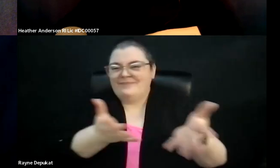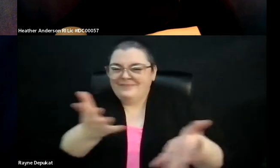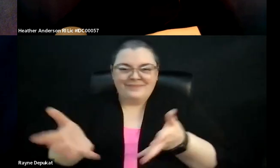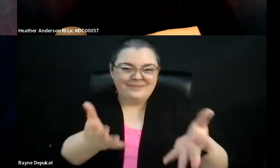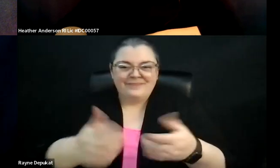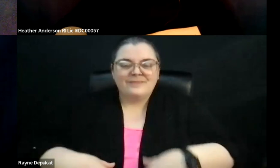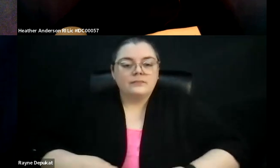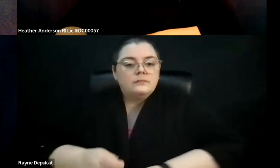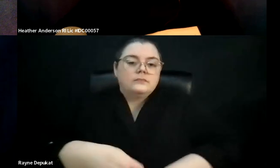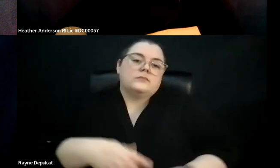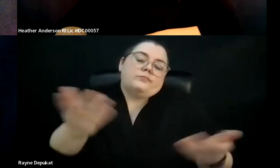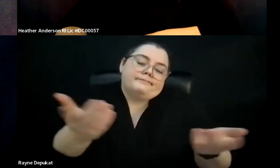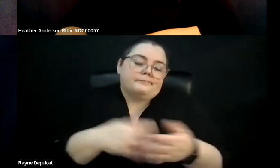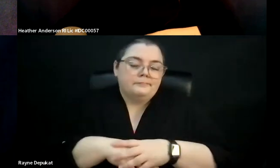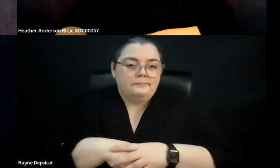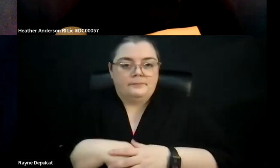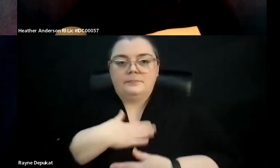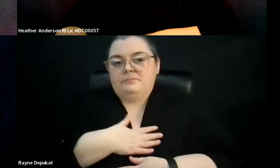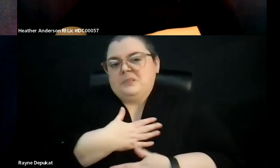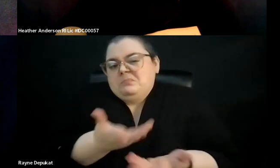miss messages. So we want to be mindful of that tonight.